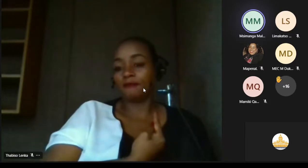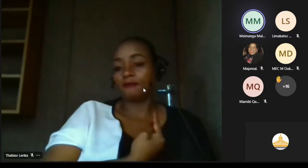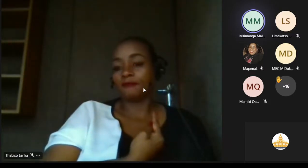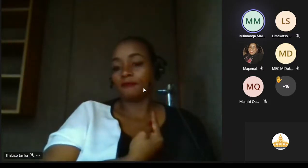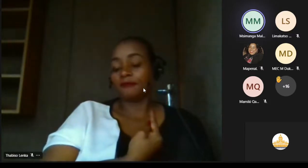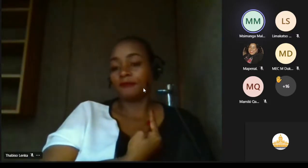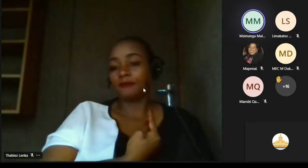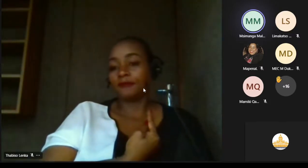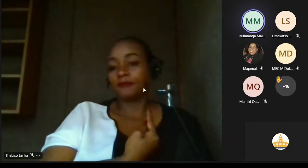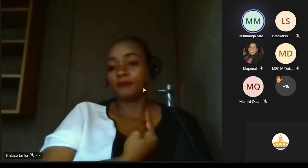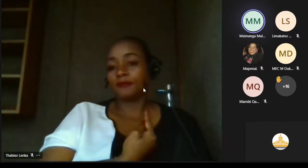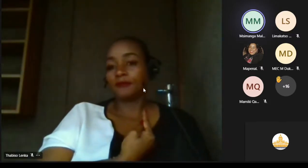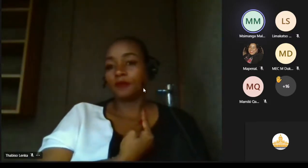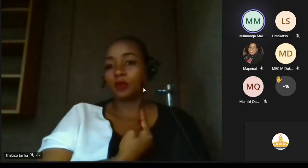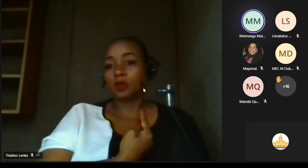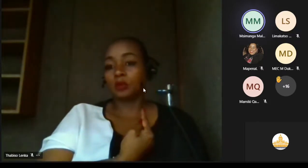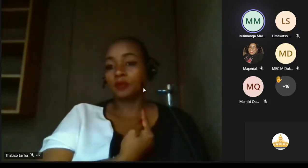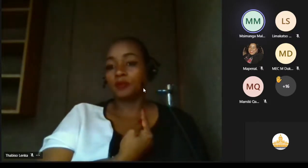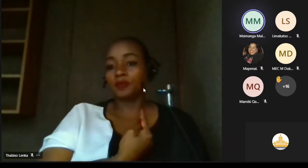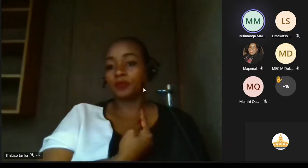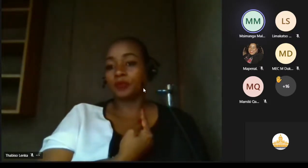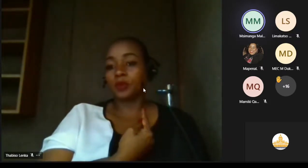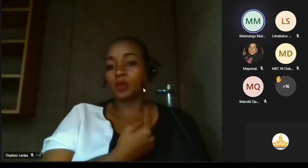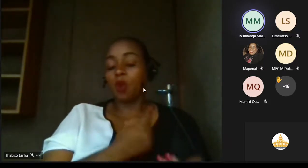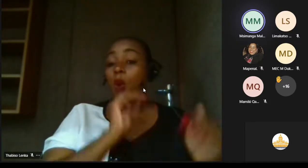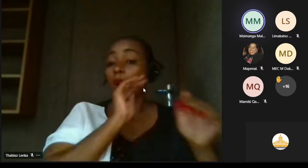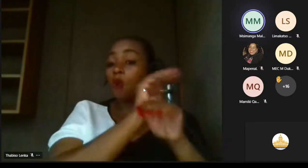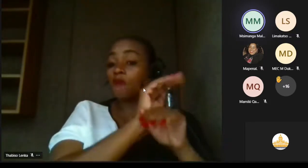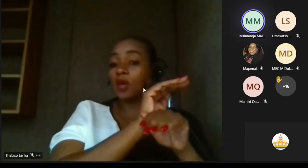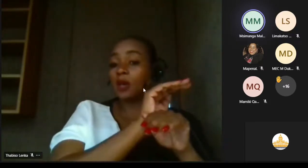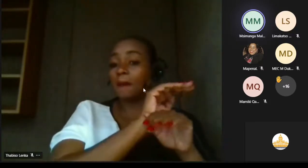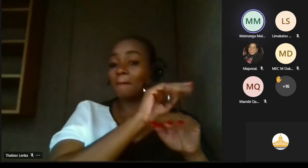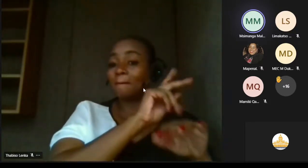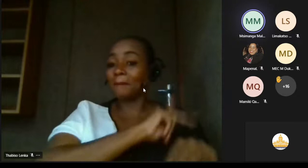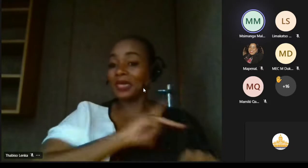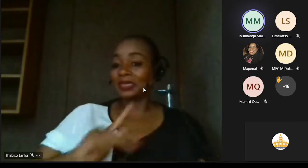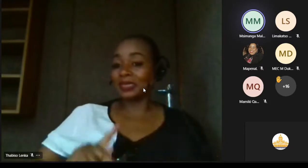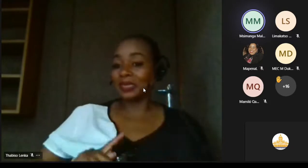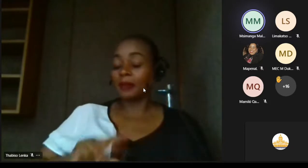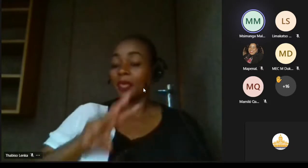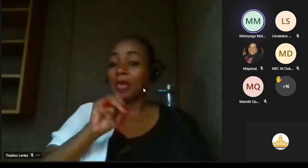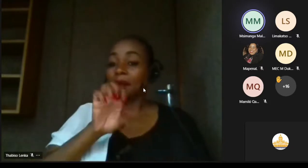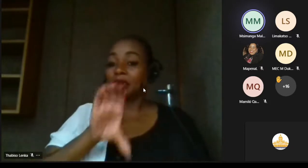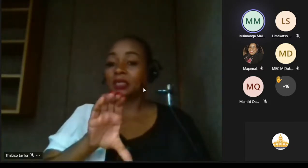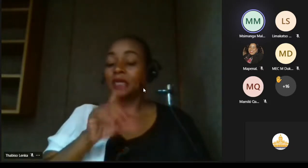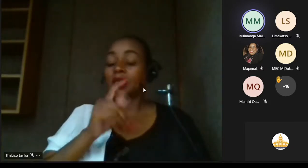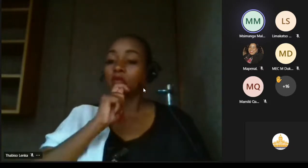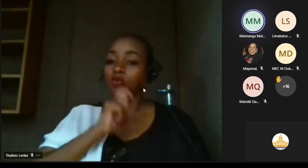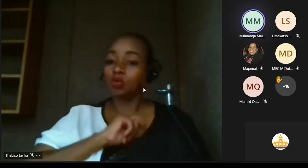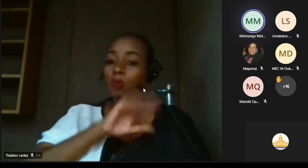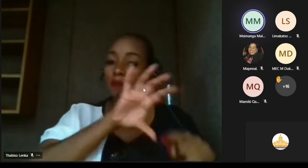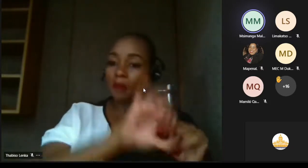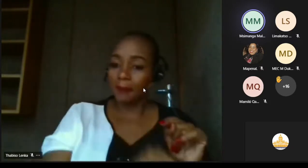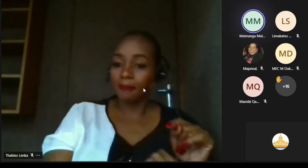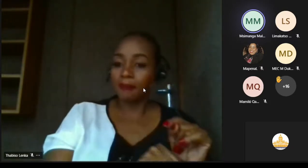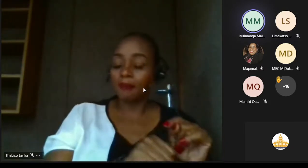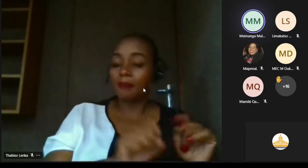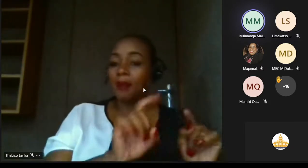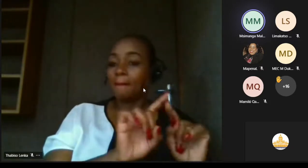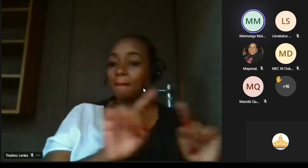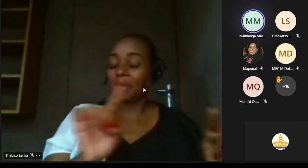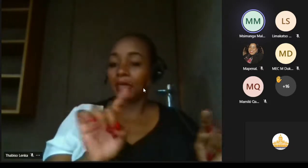tsa ntho o ipatala chelete fetang ya president ha o petwa MEC a fitla fumana re tabe jwa mari go bontsha rona